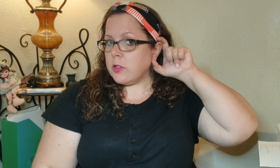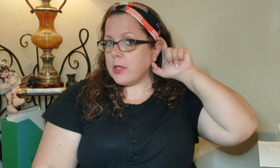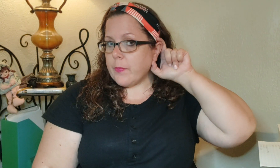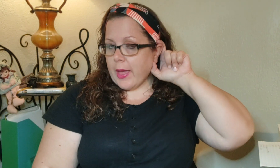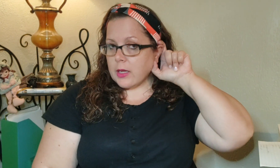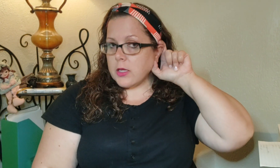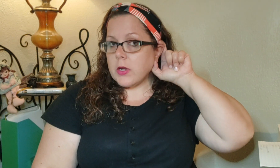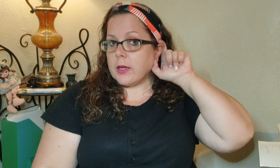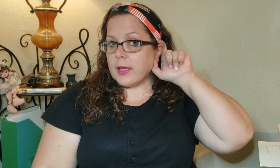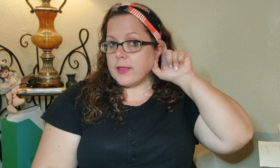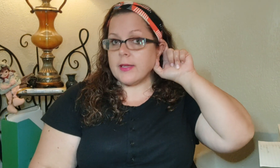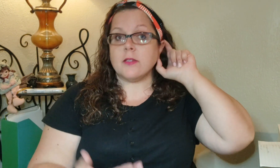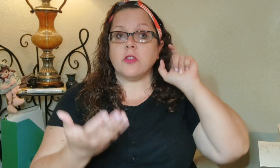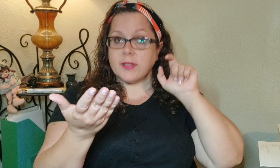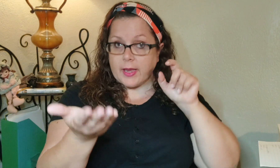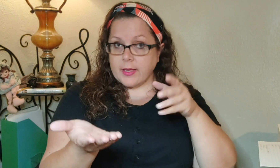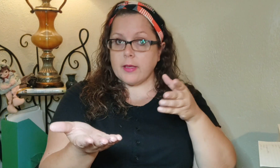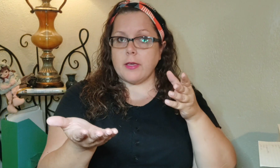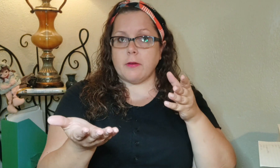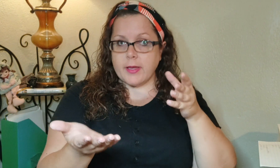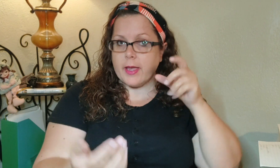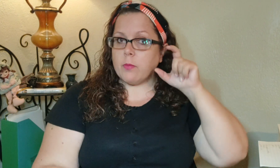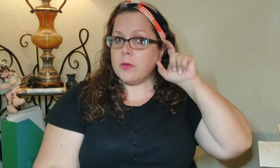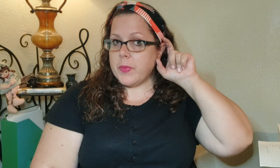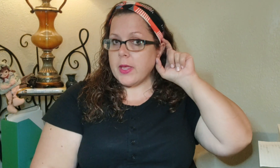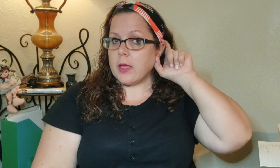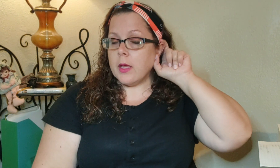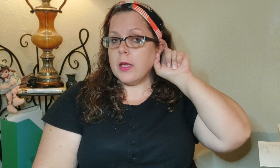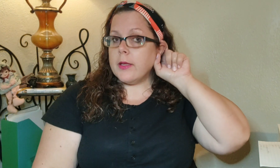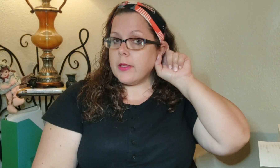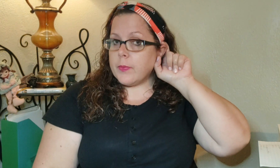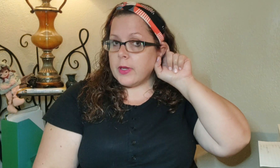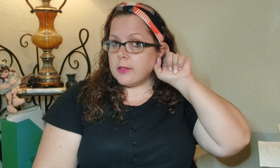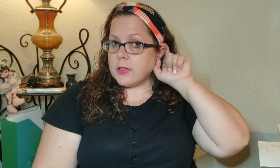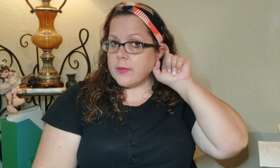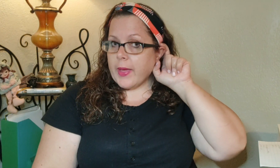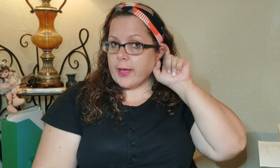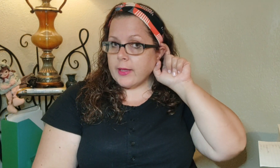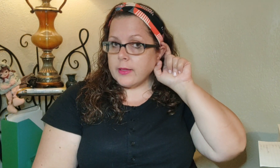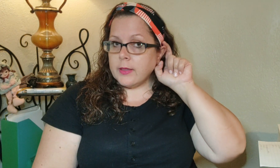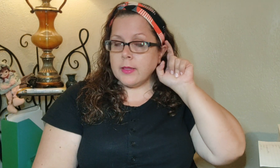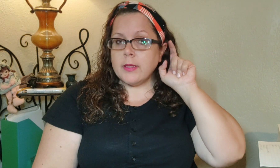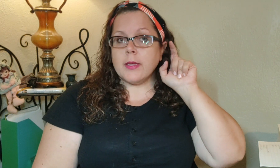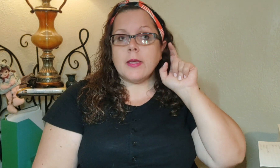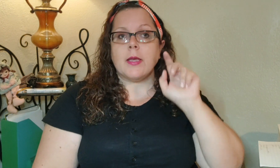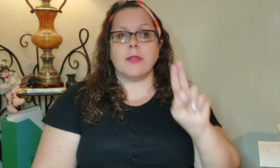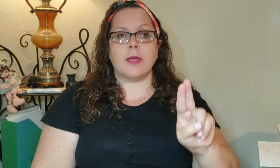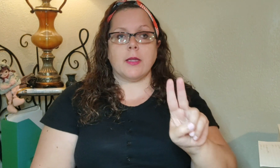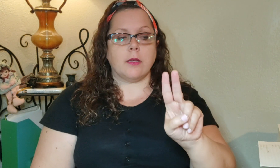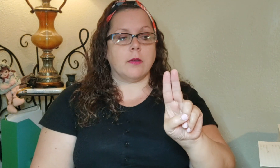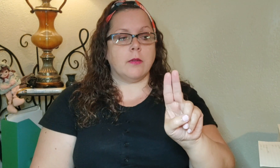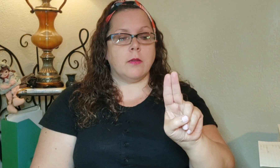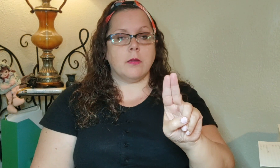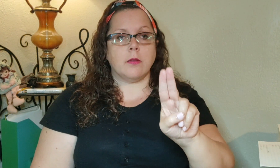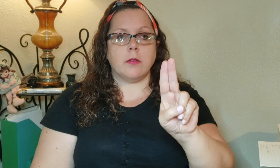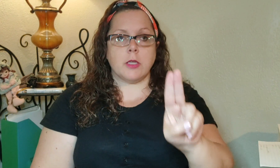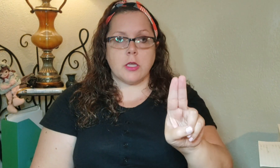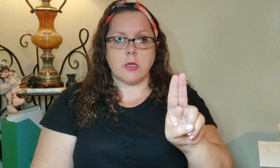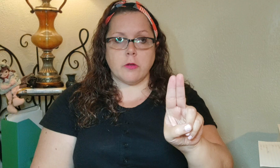to the back of your ear like this, just like a hearing aid would be. You put it to the back, and then the